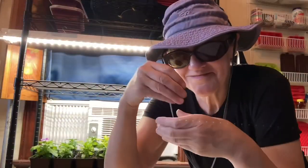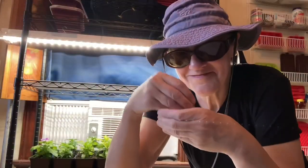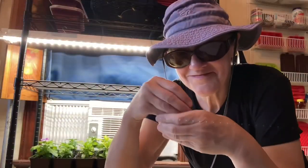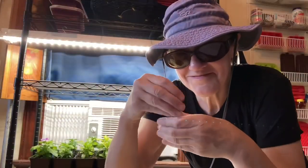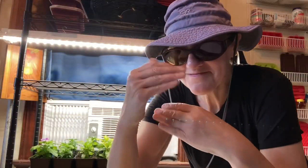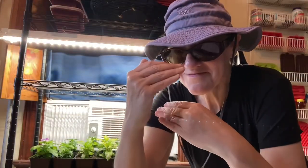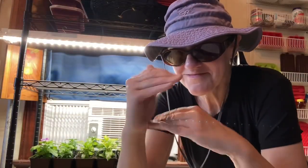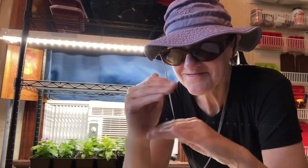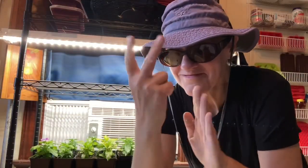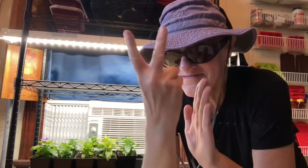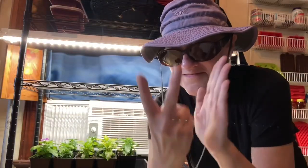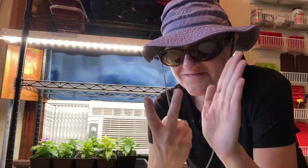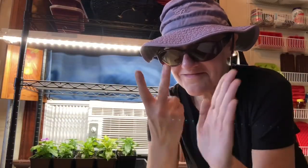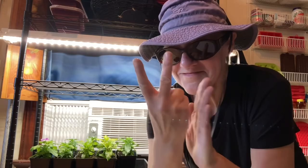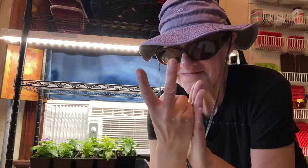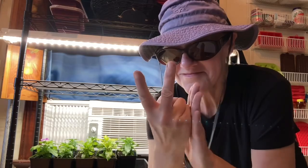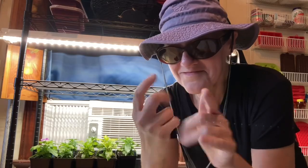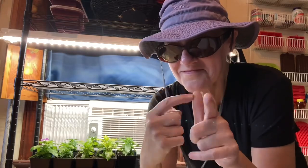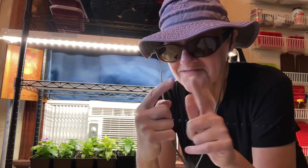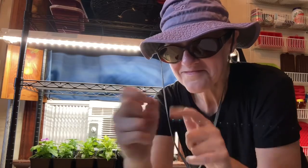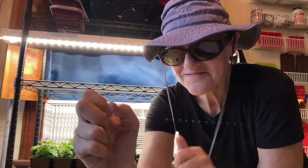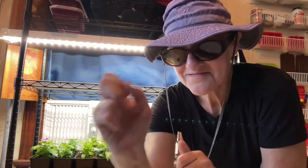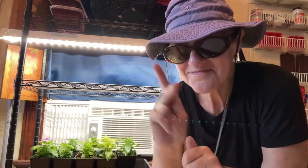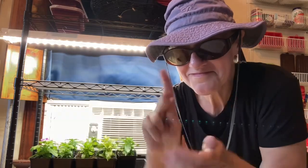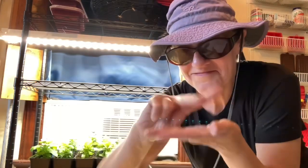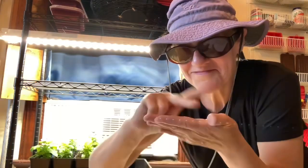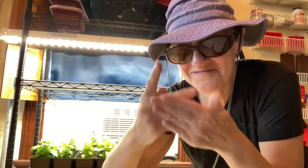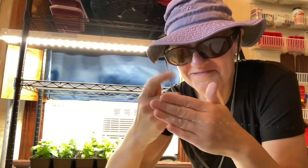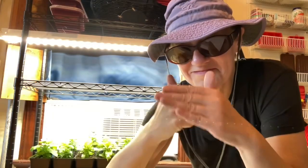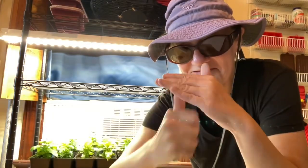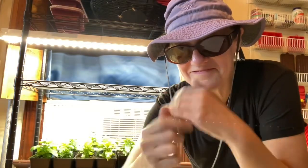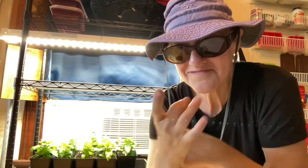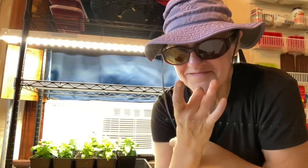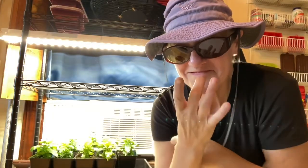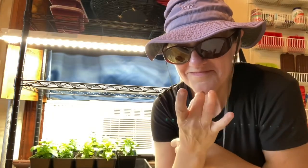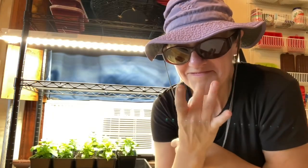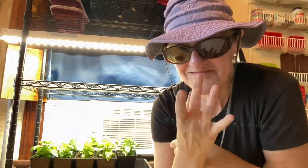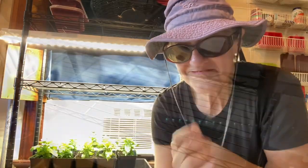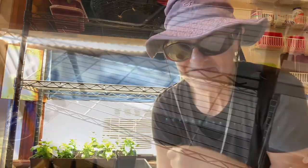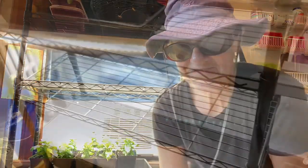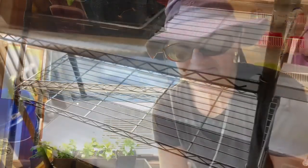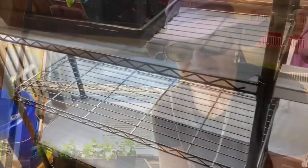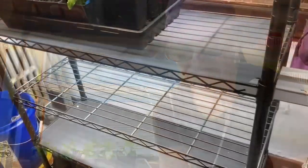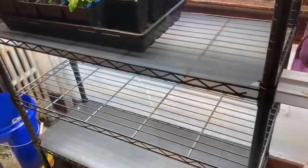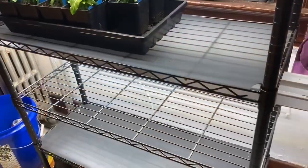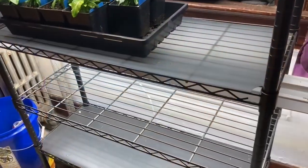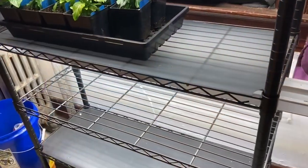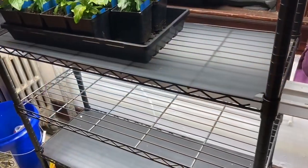Today, they're going to be outside only for 2 hours, then back in the kitchen under these lights.